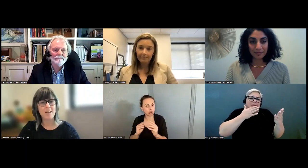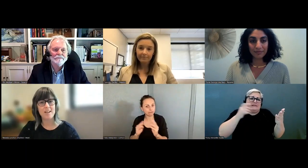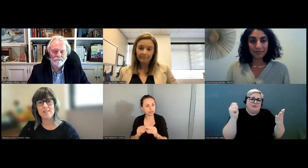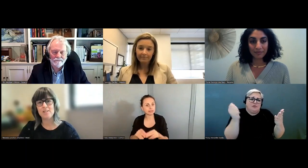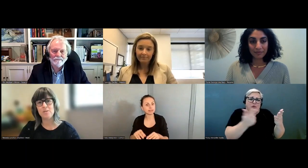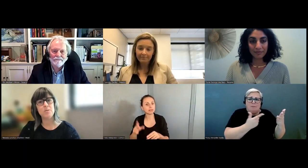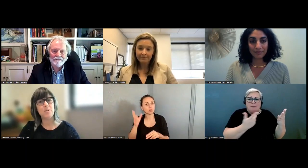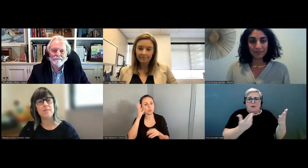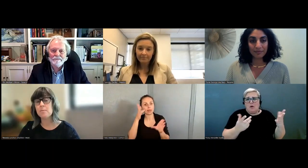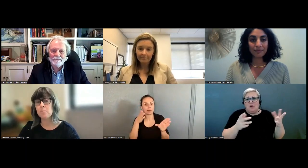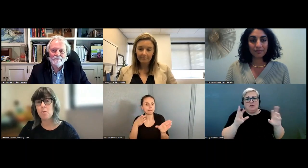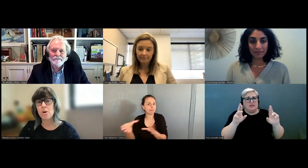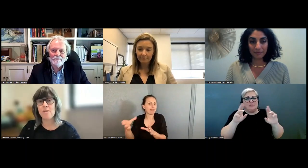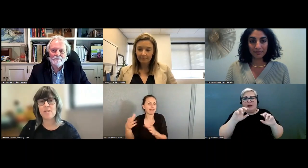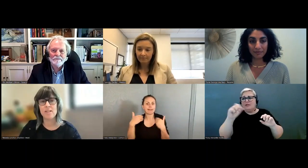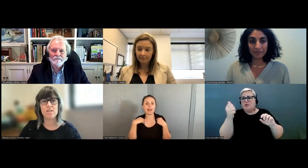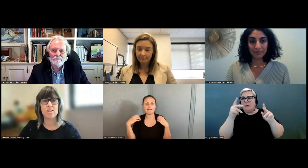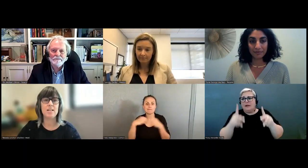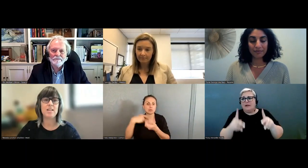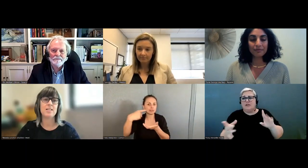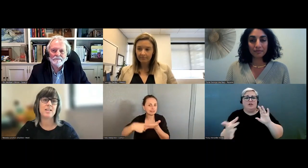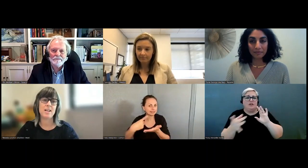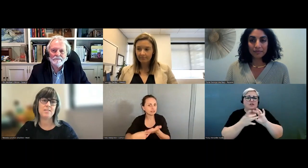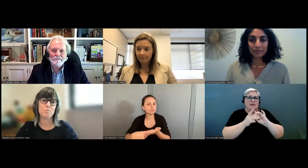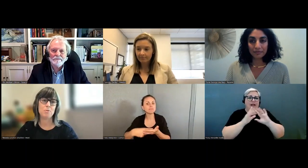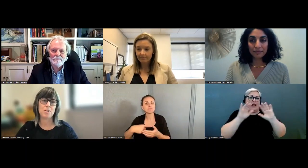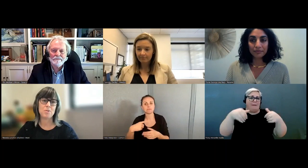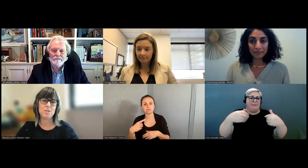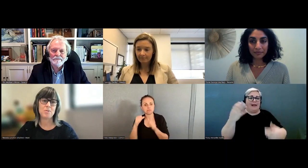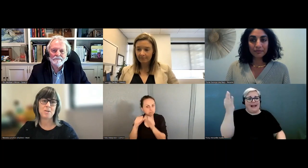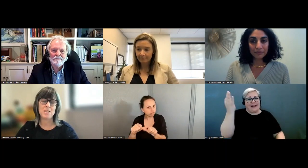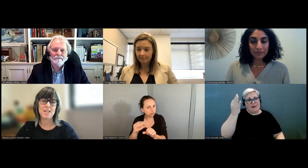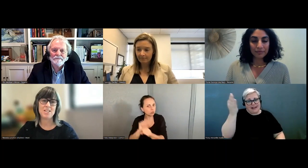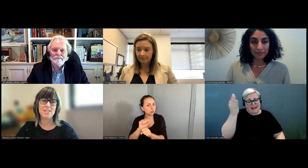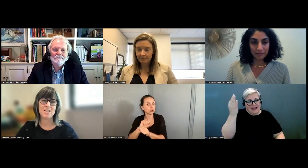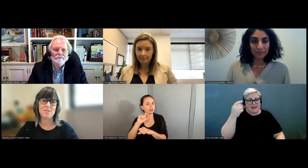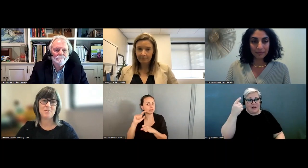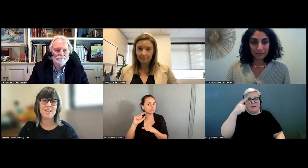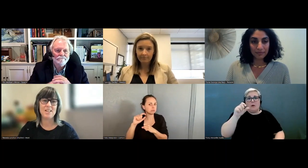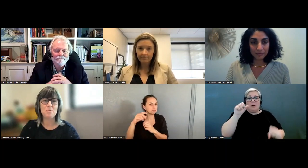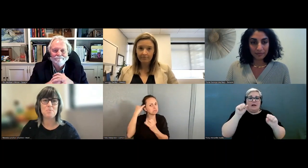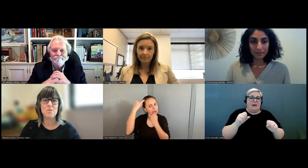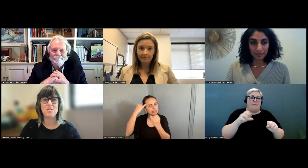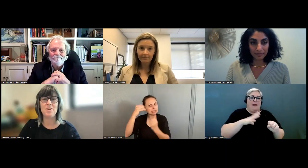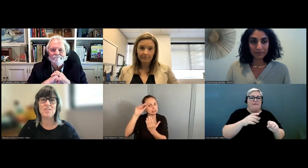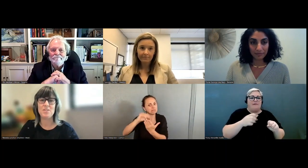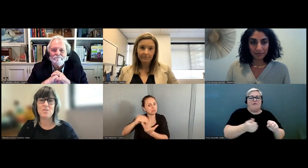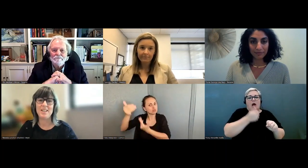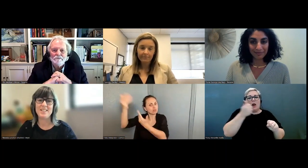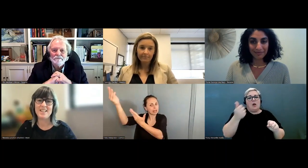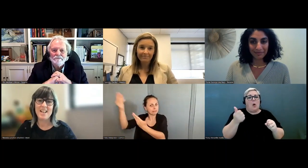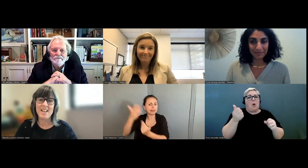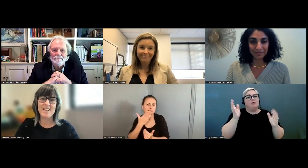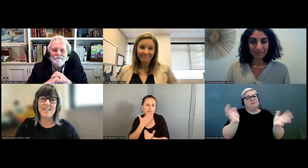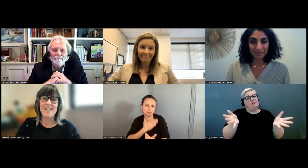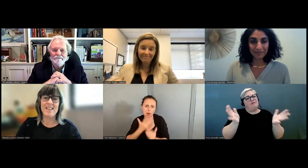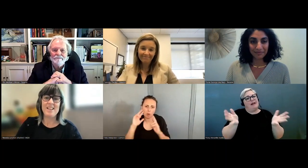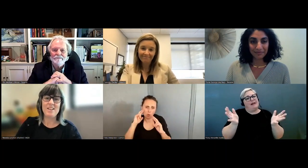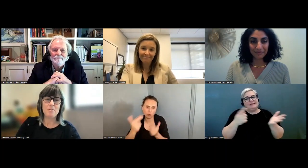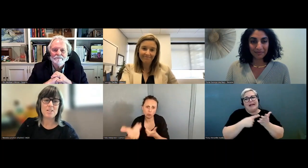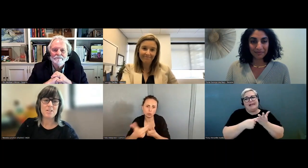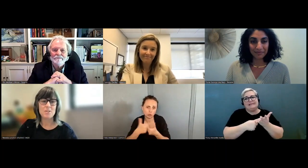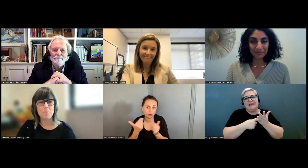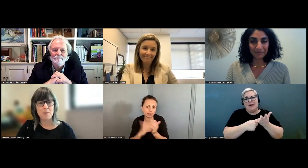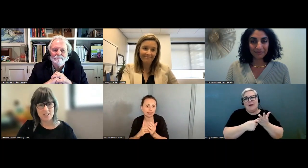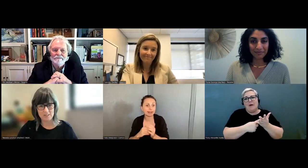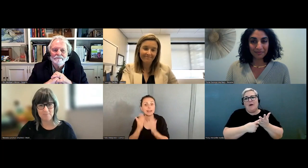will plan to have some more conversations like this and work towards recommendations. So I really hope you will all join us. Thank